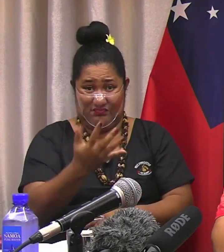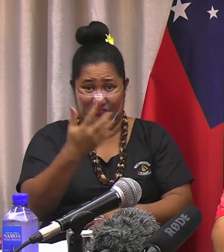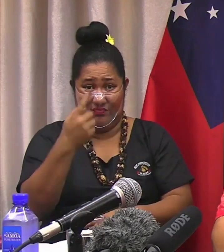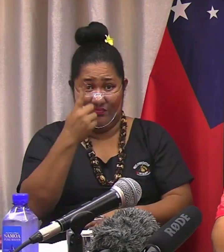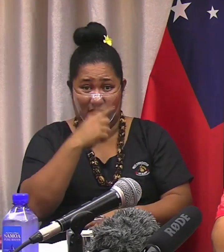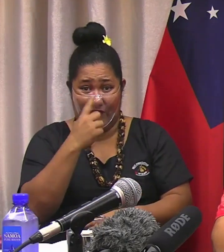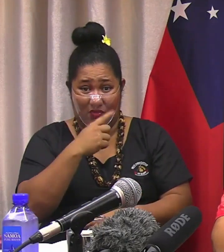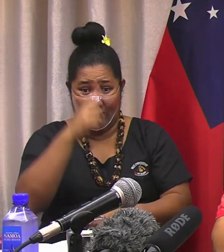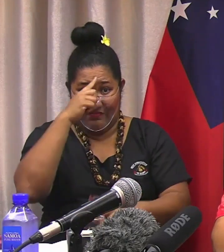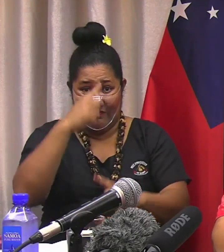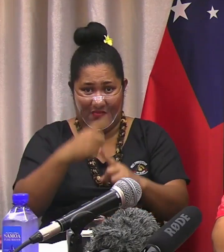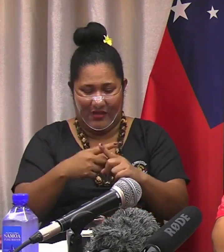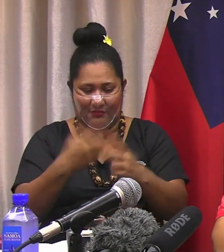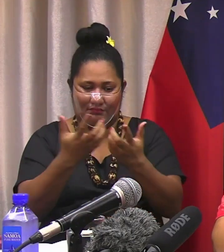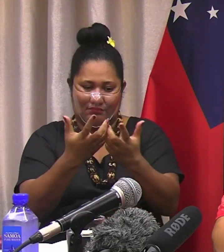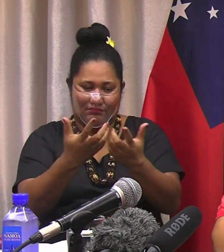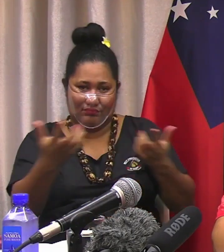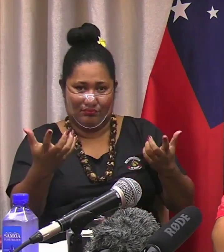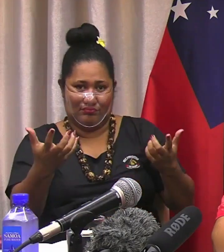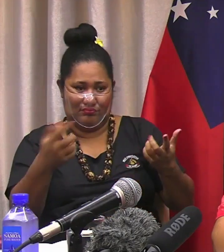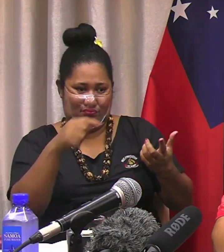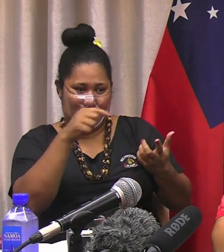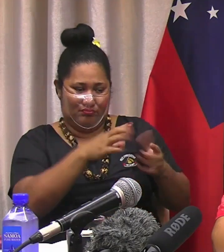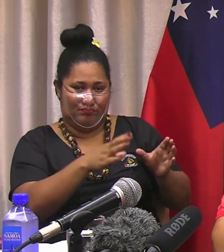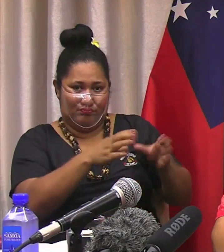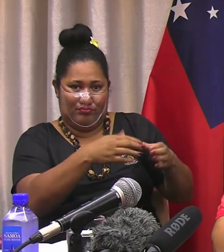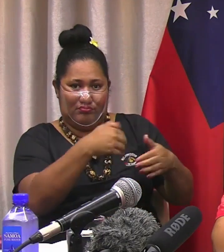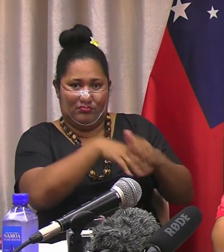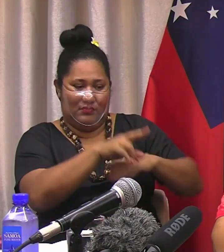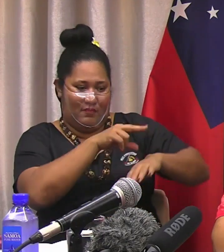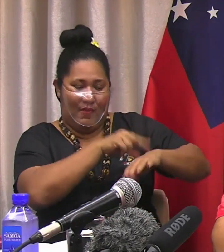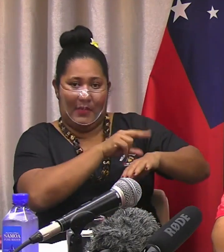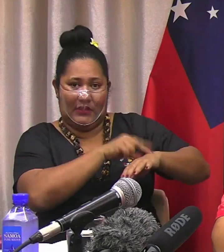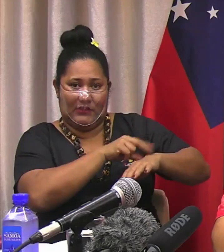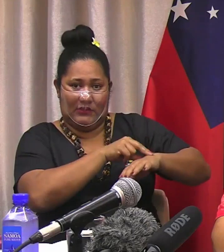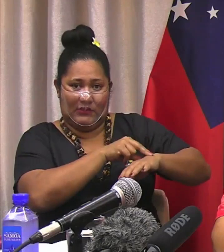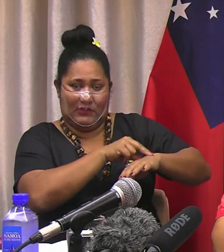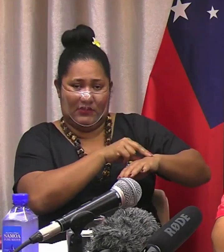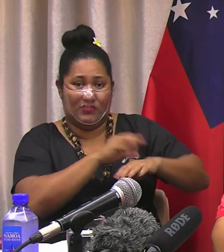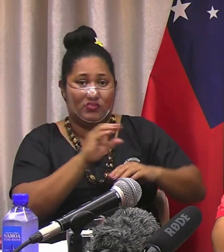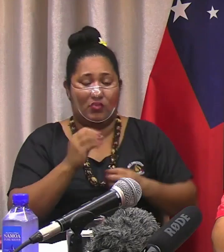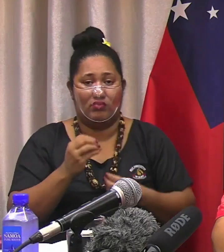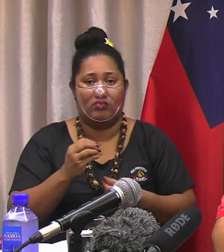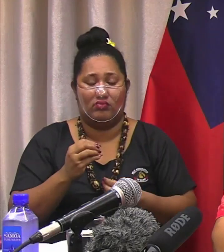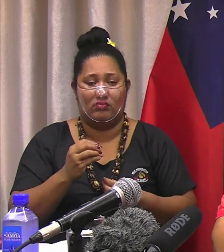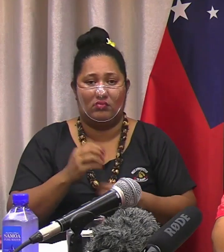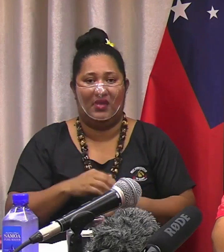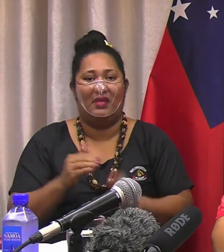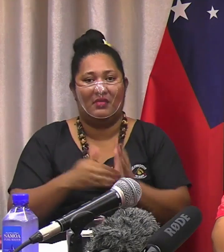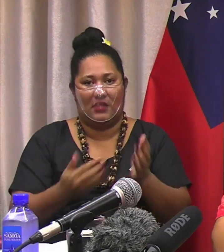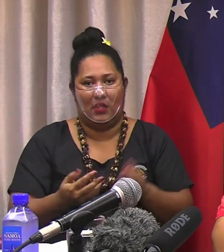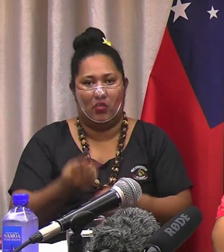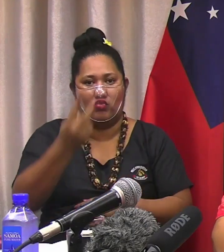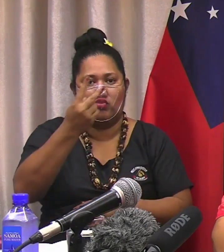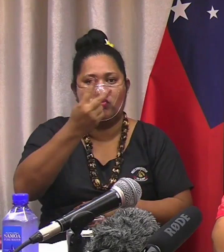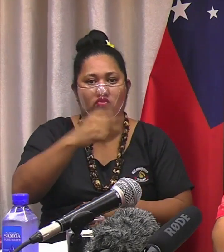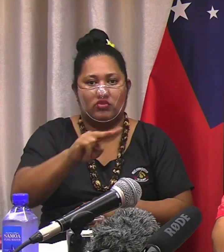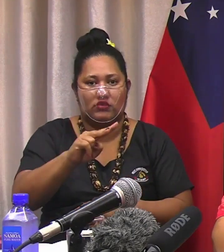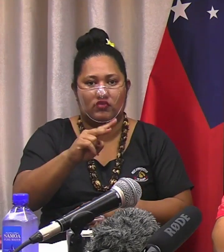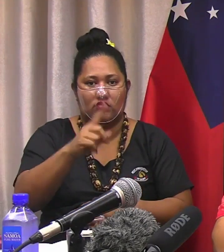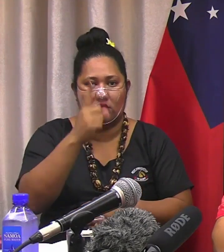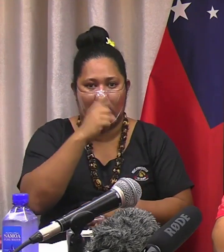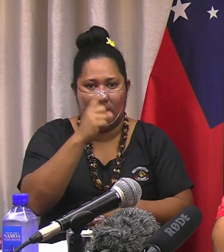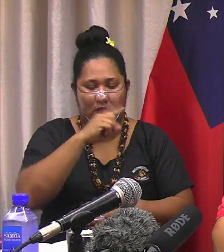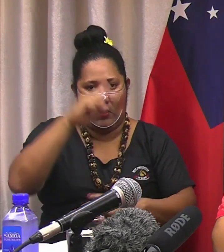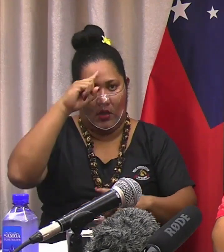o lo o wha nofo e sea ai ile fale mai. O lona winga ua rua se fulu i lātou ua